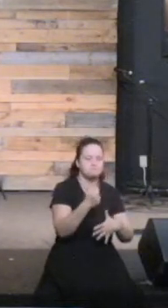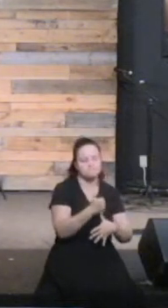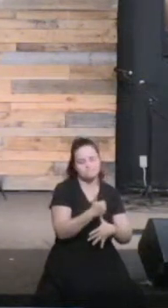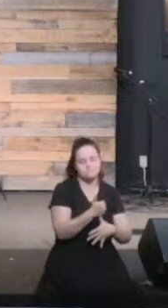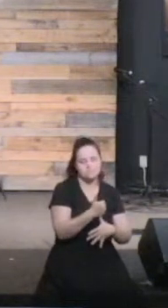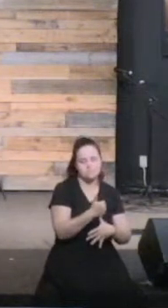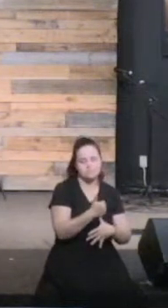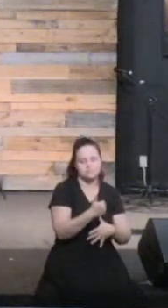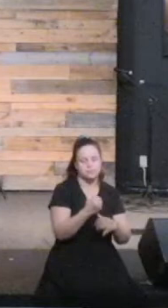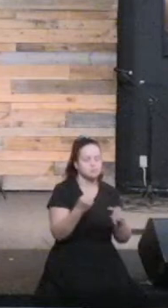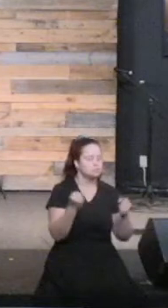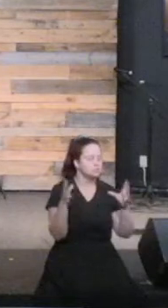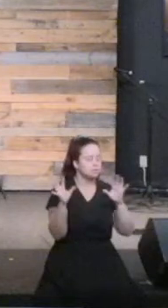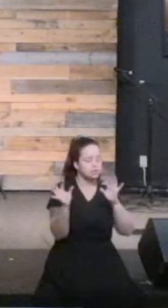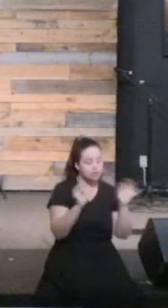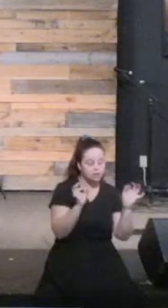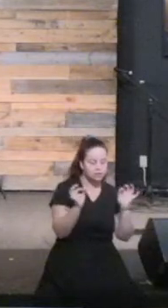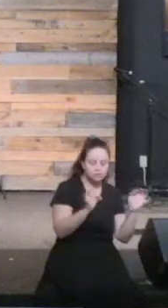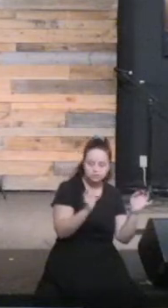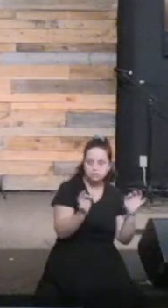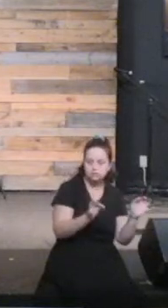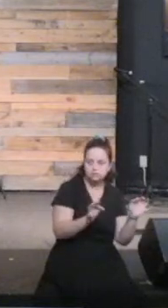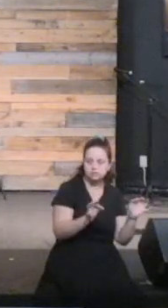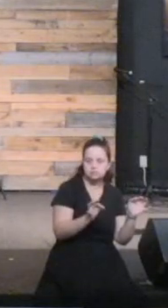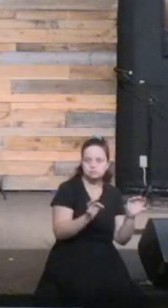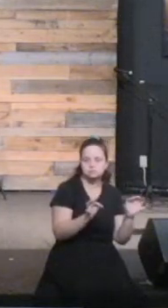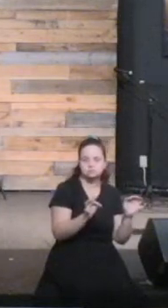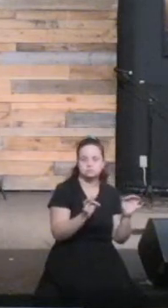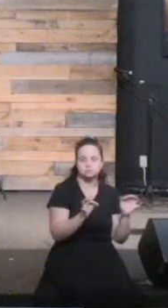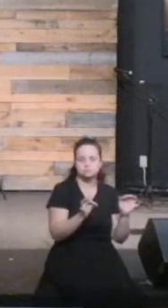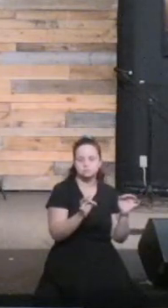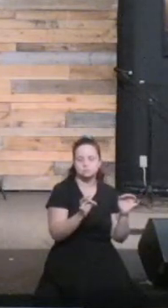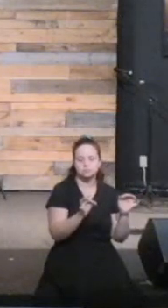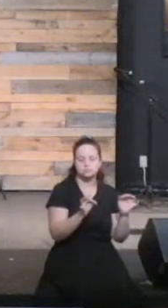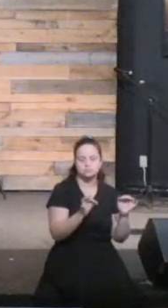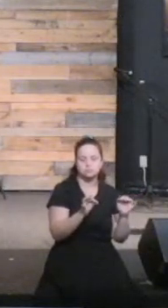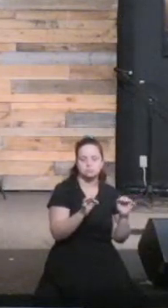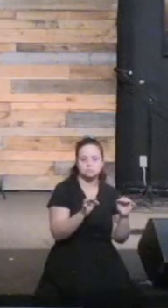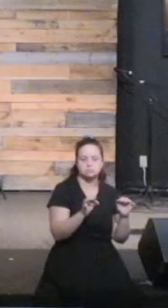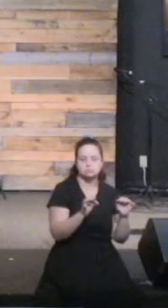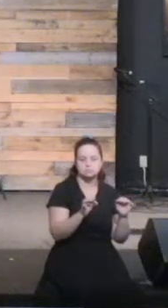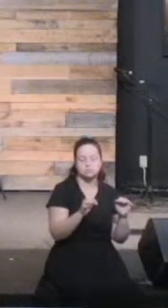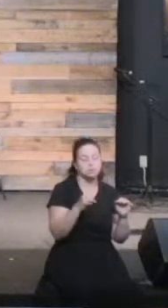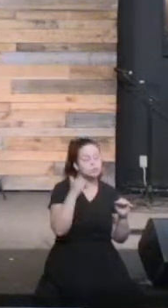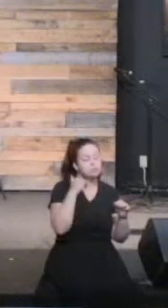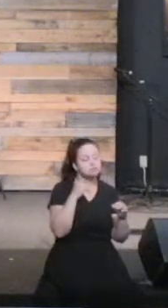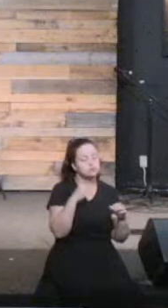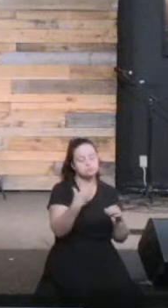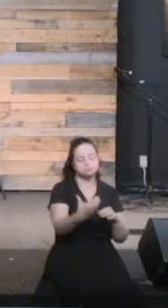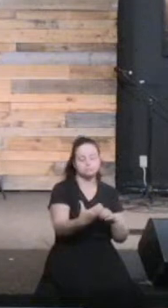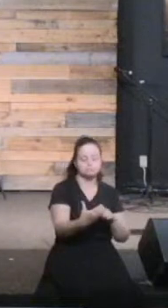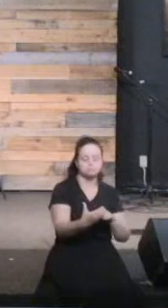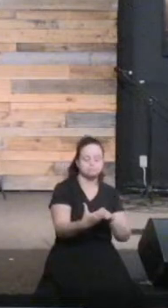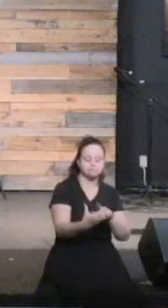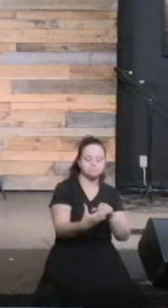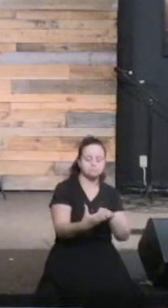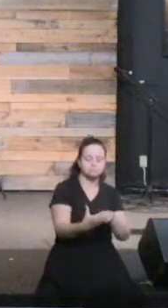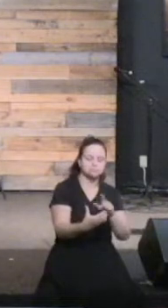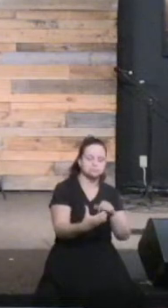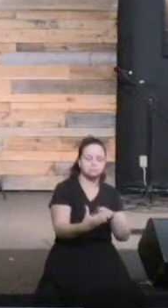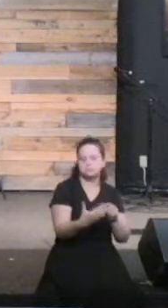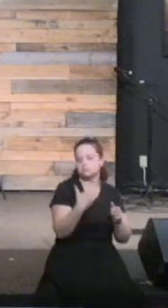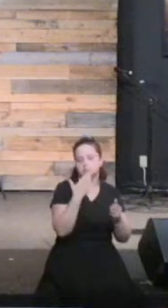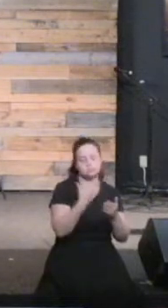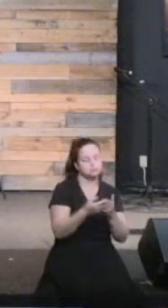there's so much distraction we open up our phones with good intentions but then tick